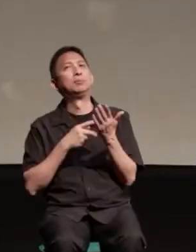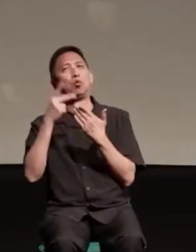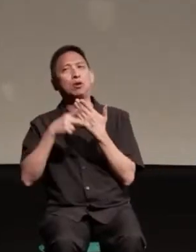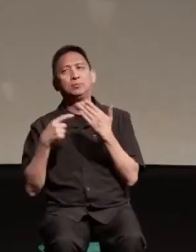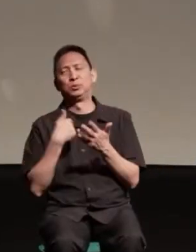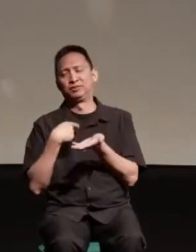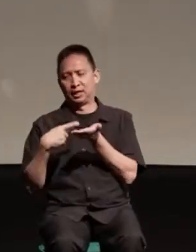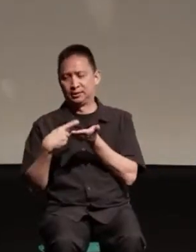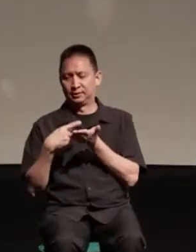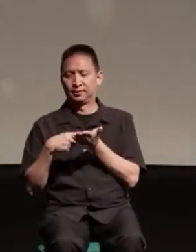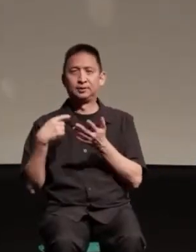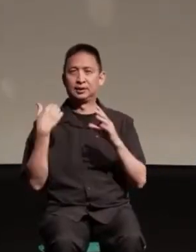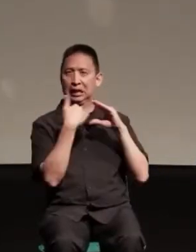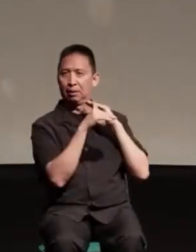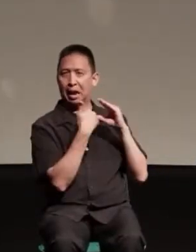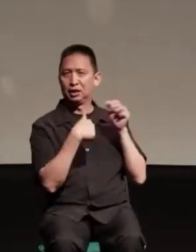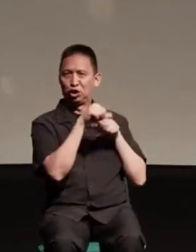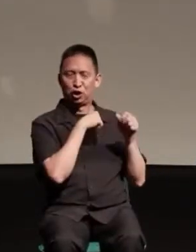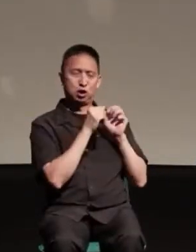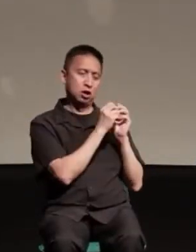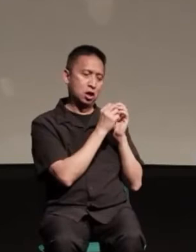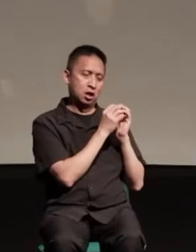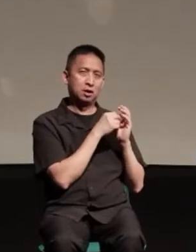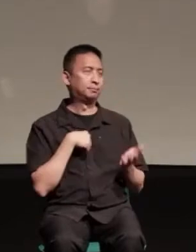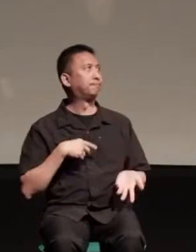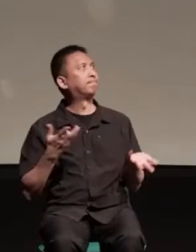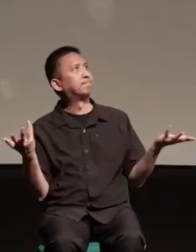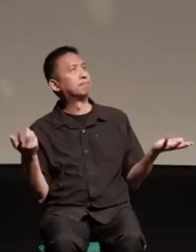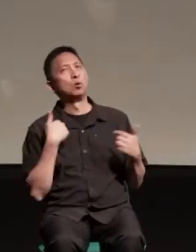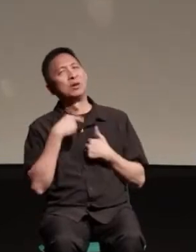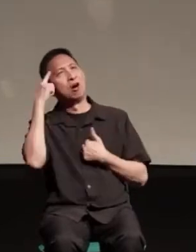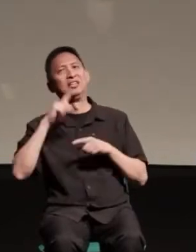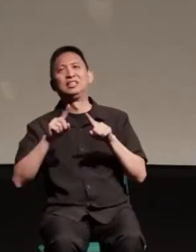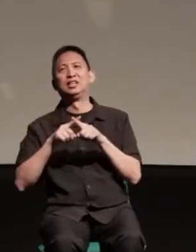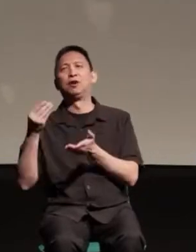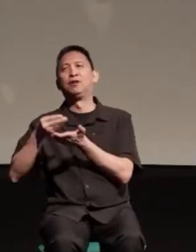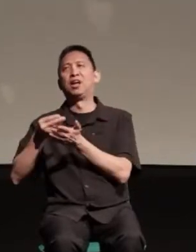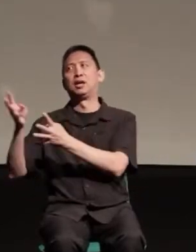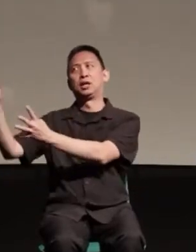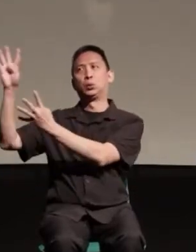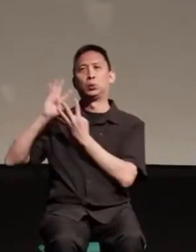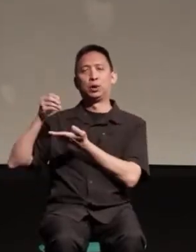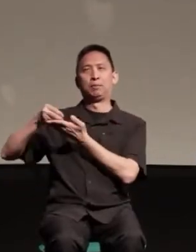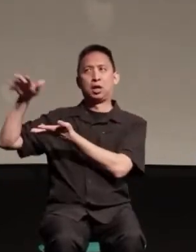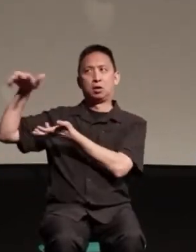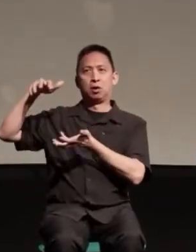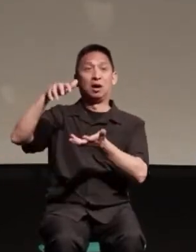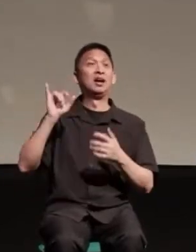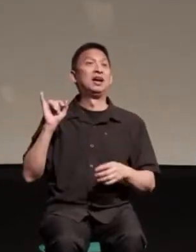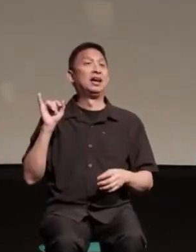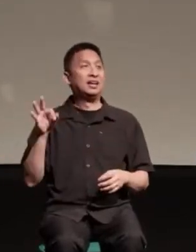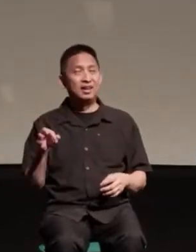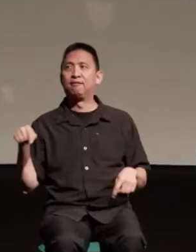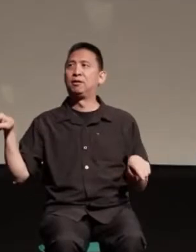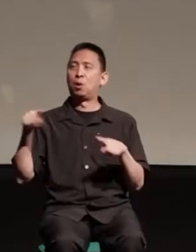over email include different types of funding schemes. Like for instance, well, if broadcast numbers are